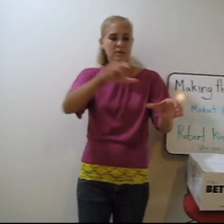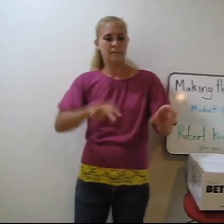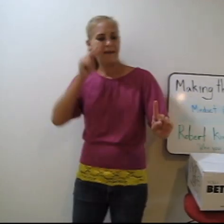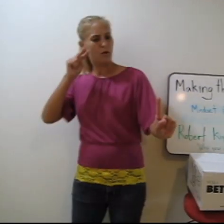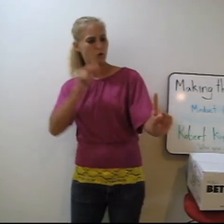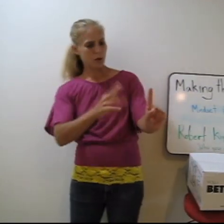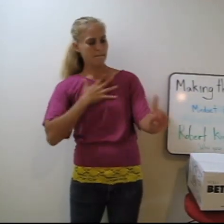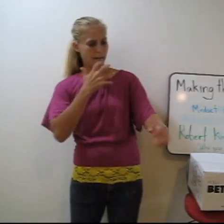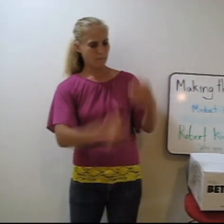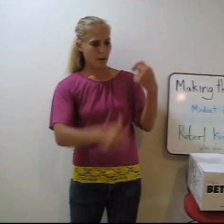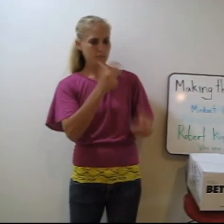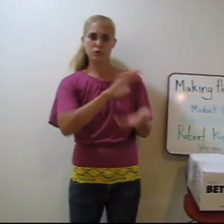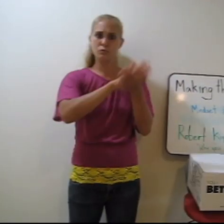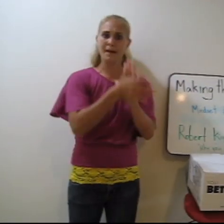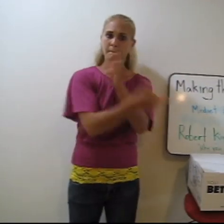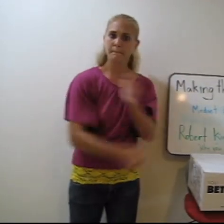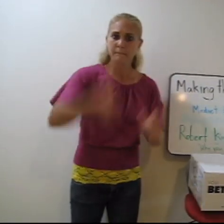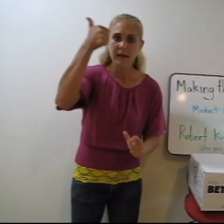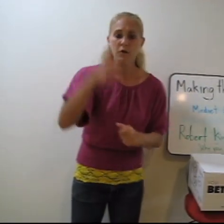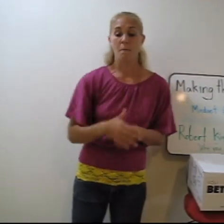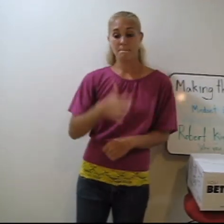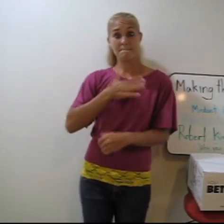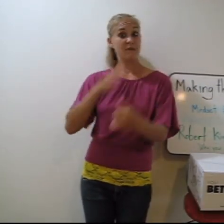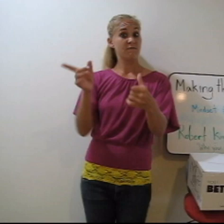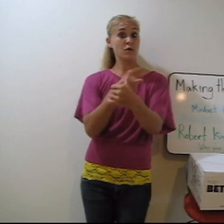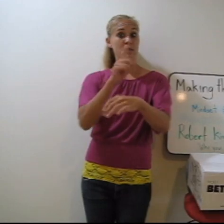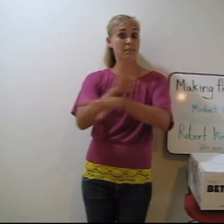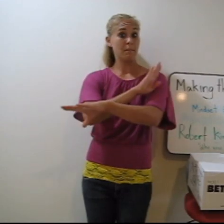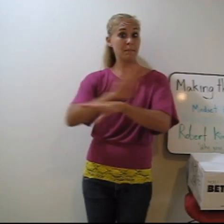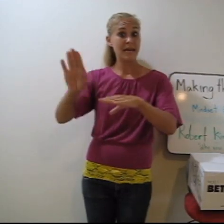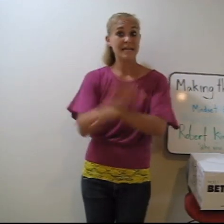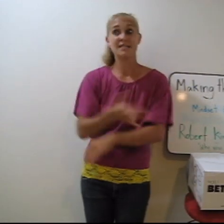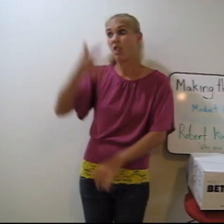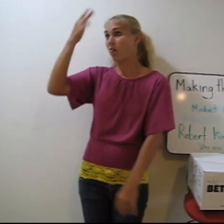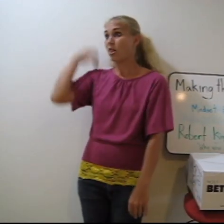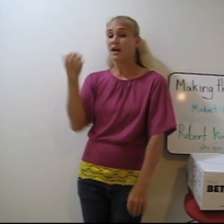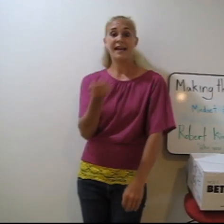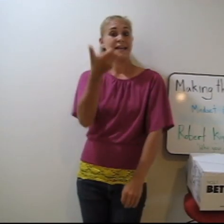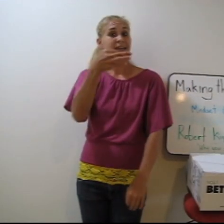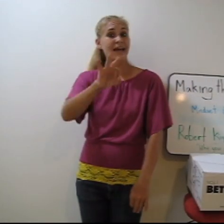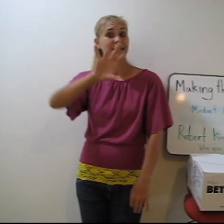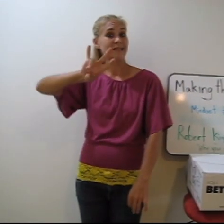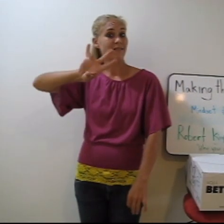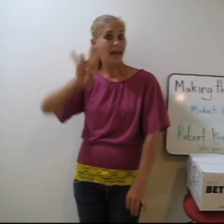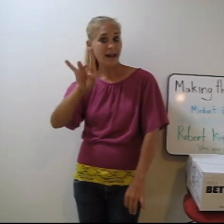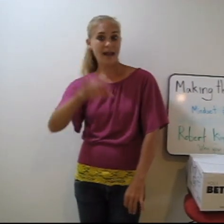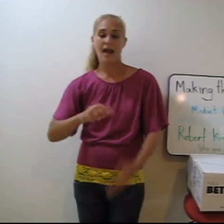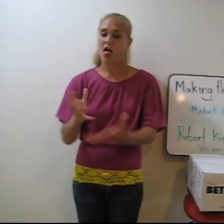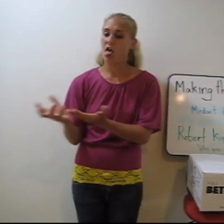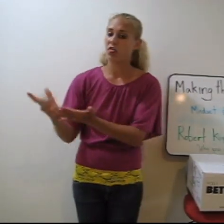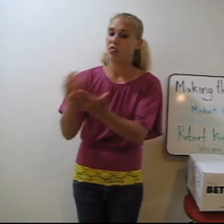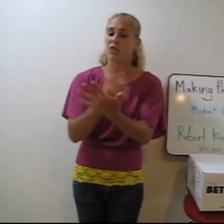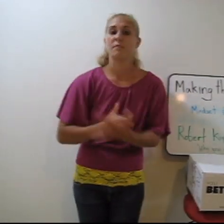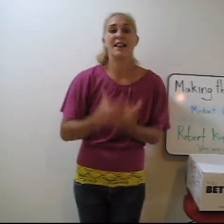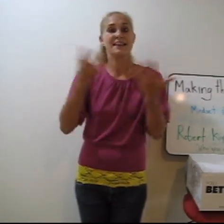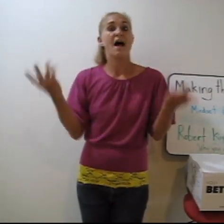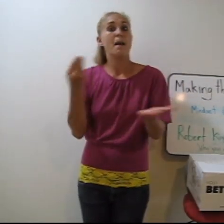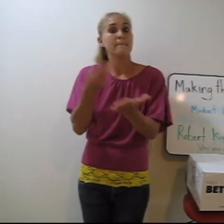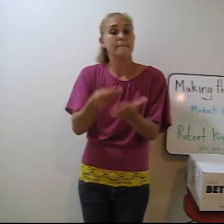problems. When I started my first business back in 1978, I made a lot of money. It was a nylon and Velcro surfer wallet